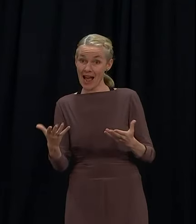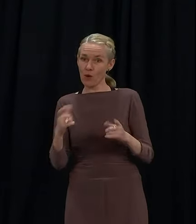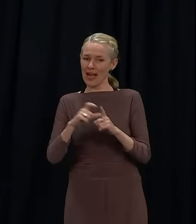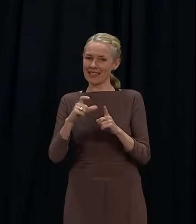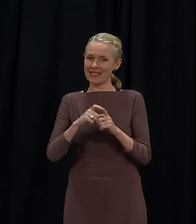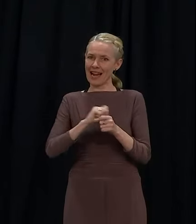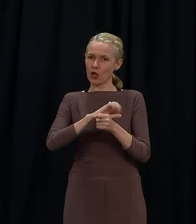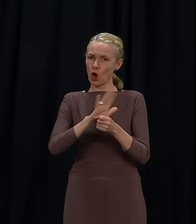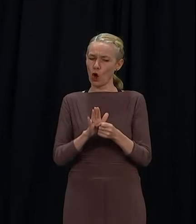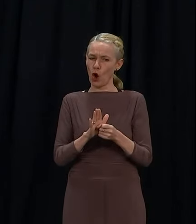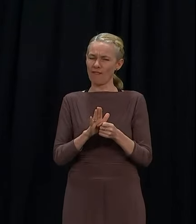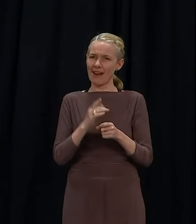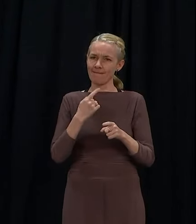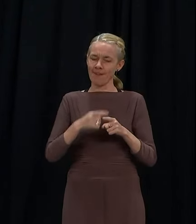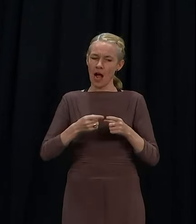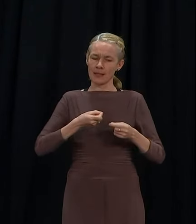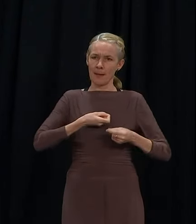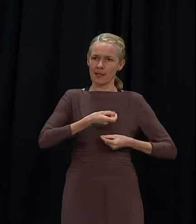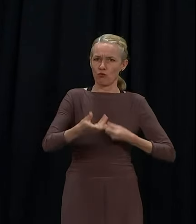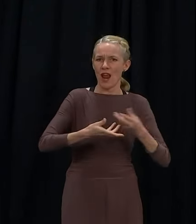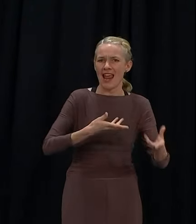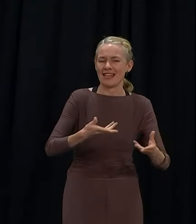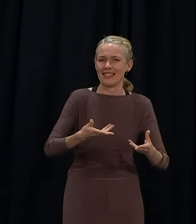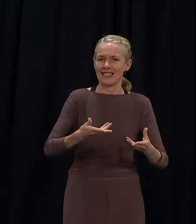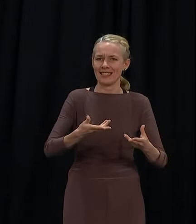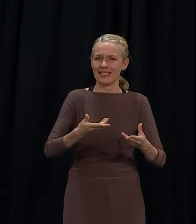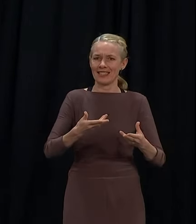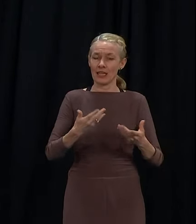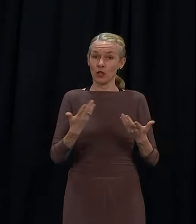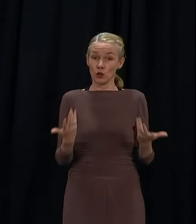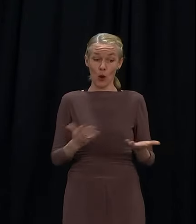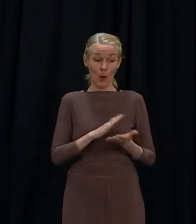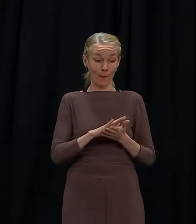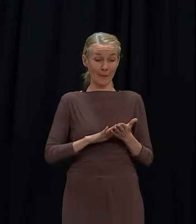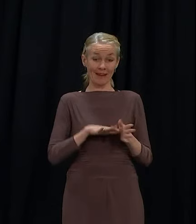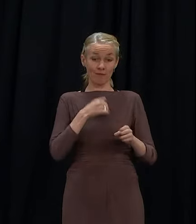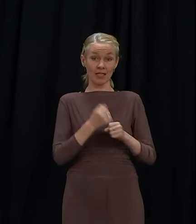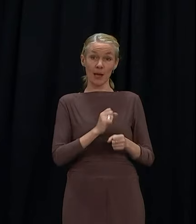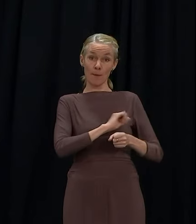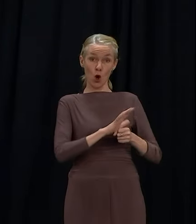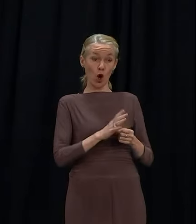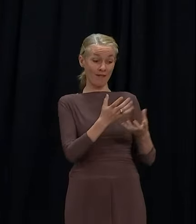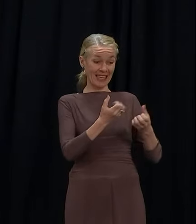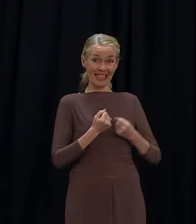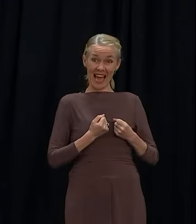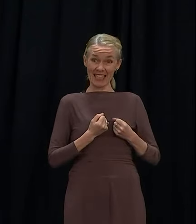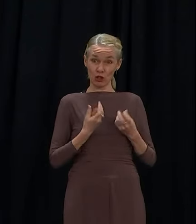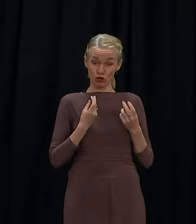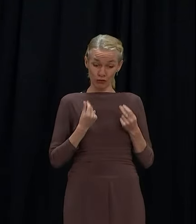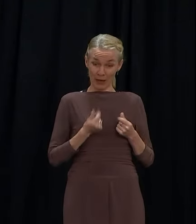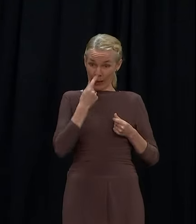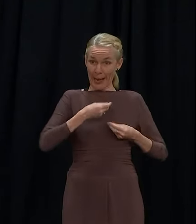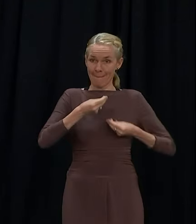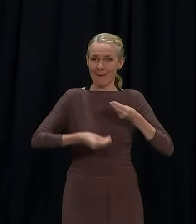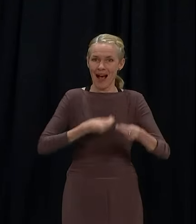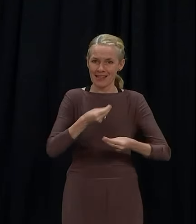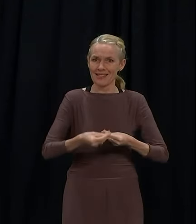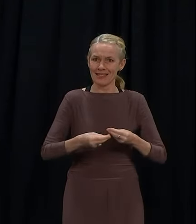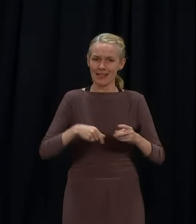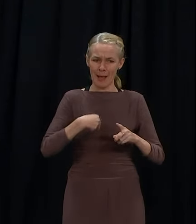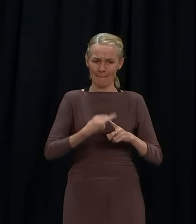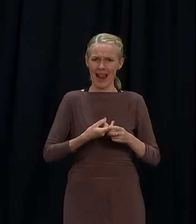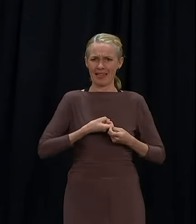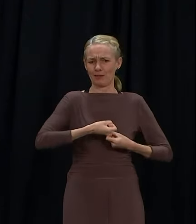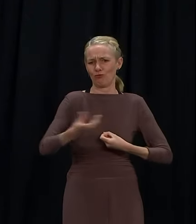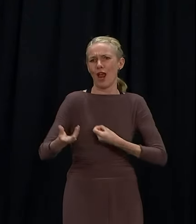Delta, people are infectious much sooner, and they appear to give it to more people. So our lockdown helps stop transmission